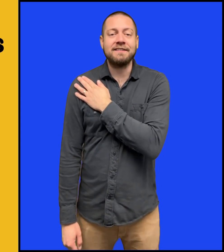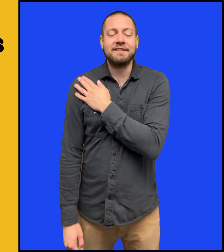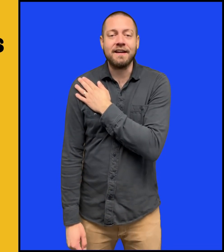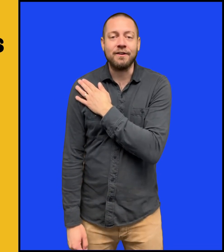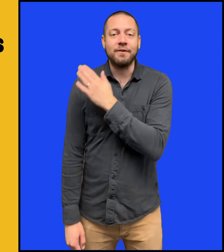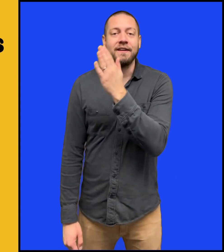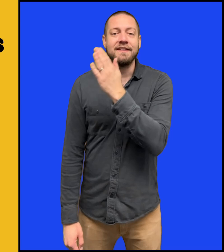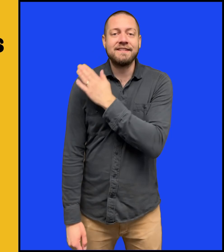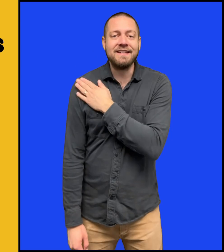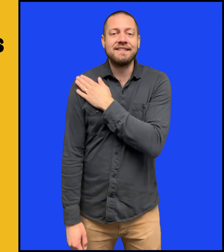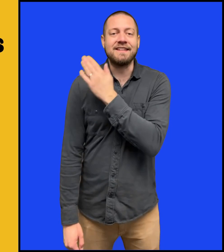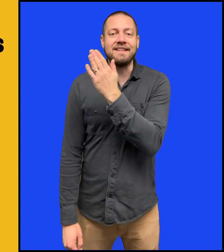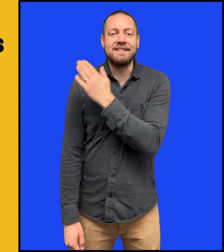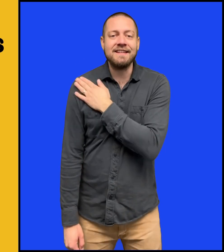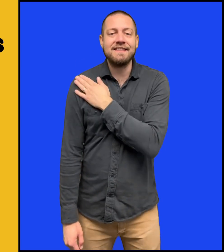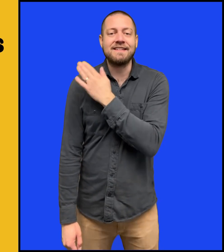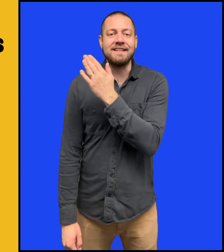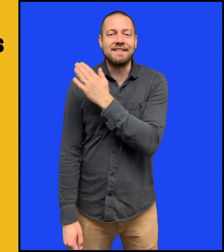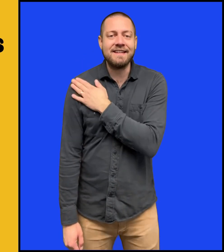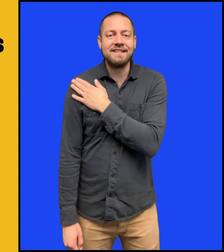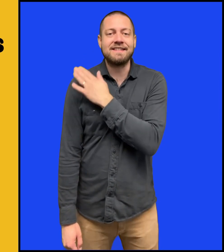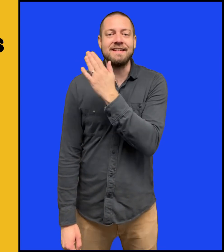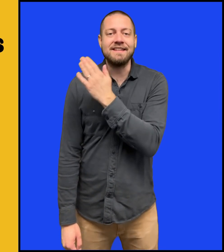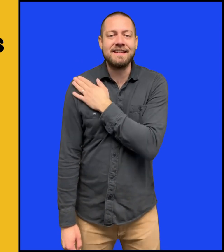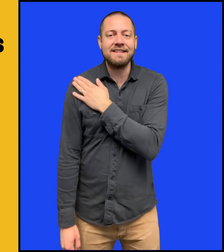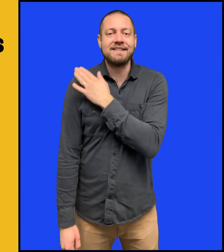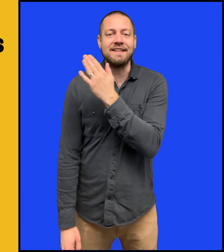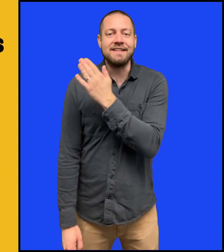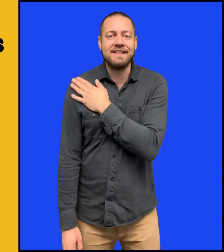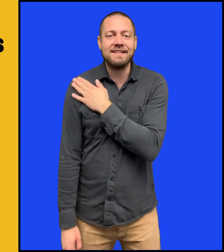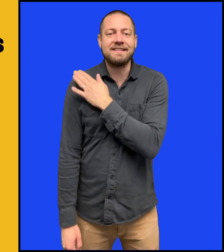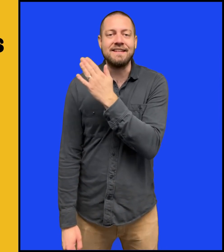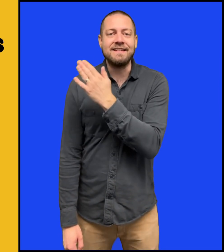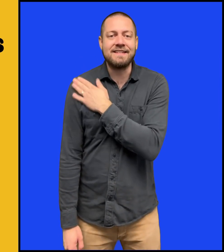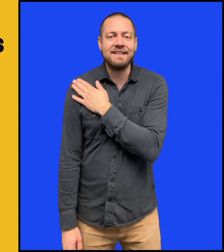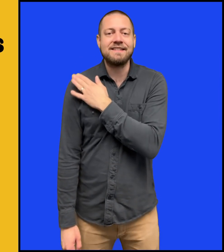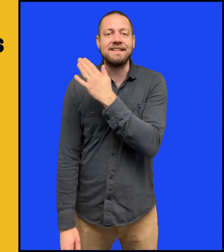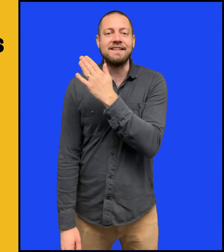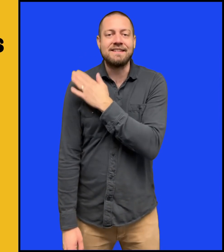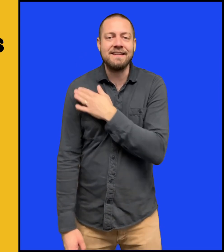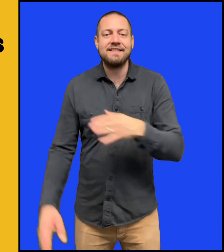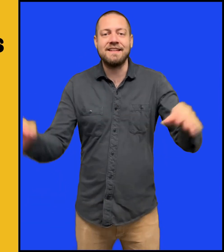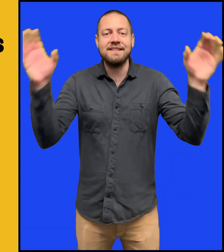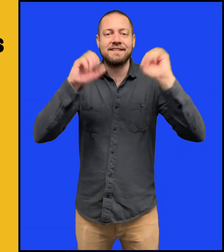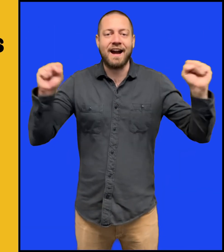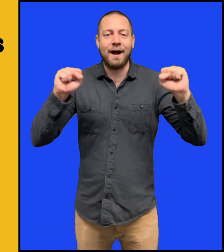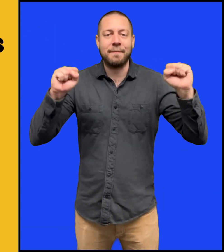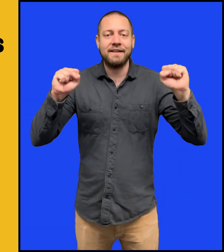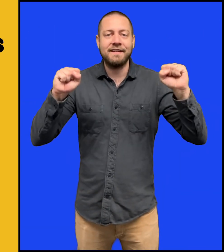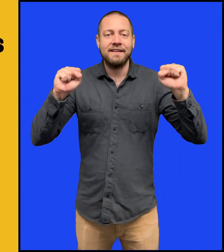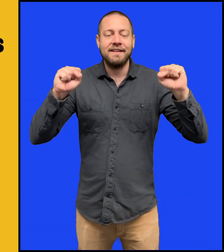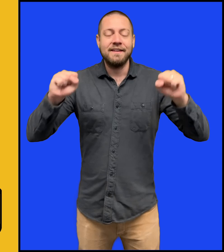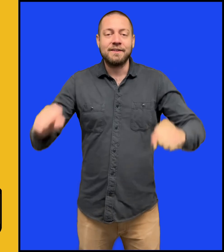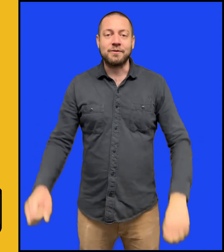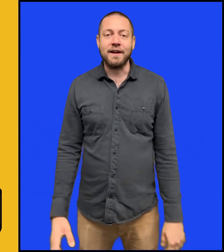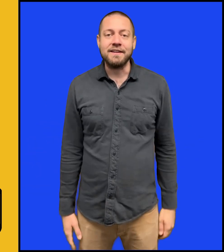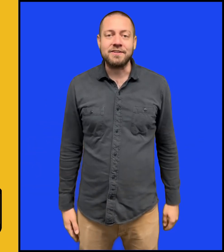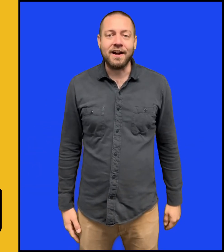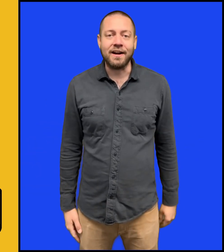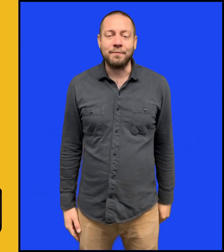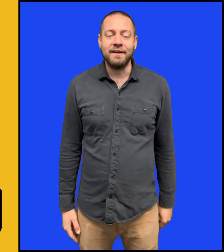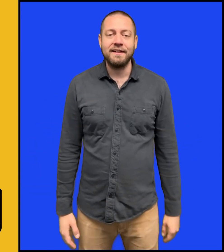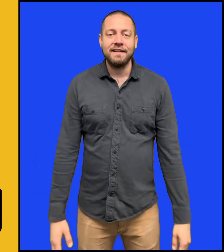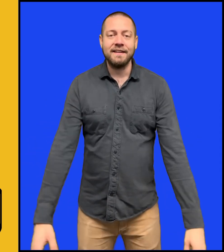Ready, let's go. T, T, T, T, T, T, T, T, T, T, T, T, T, T. Stop.